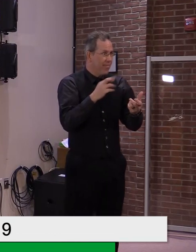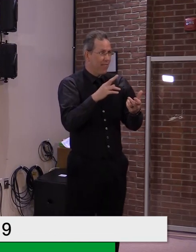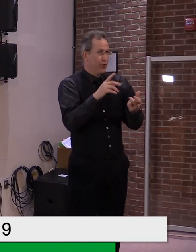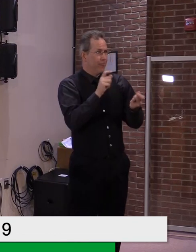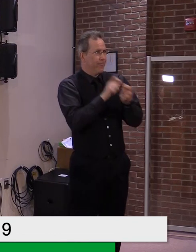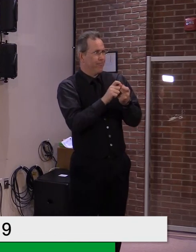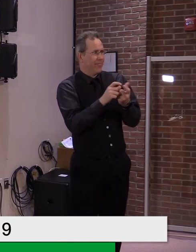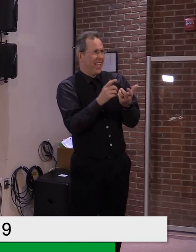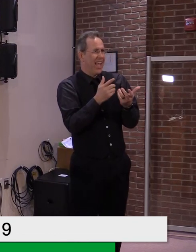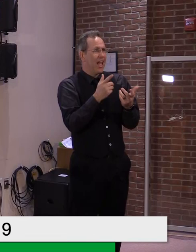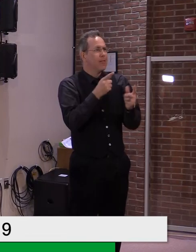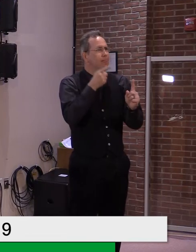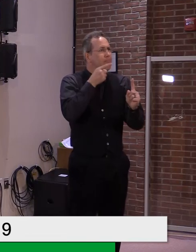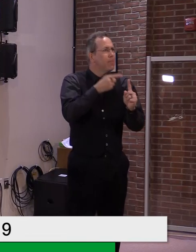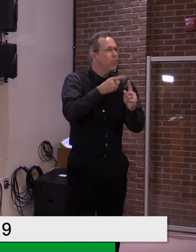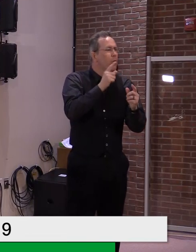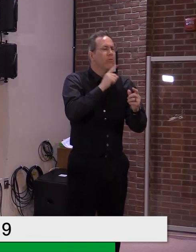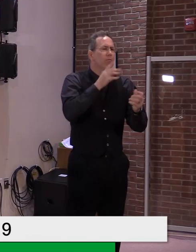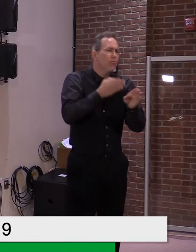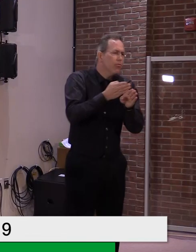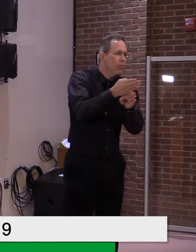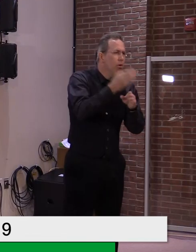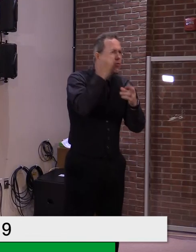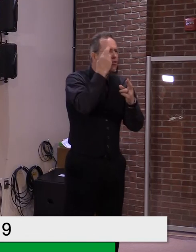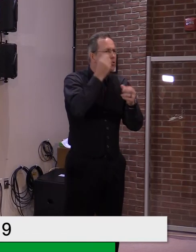various theories, various possibilities.